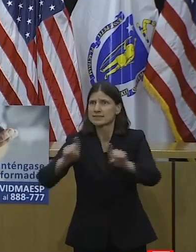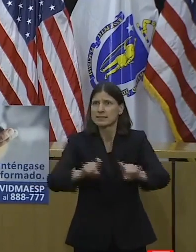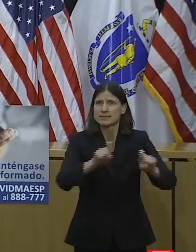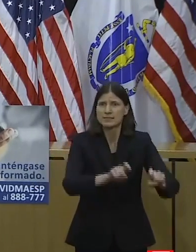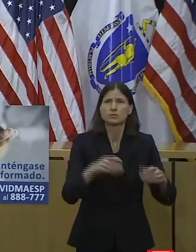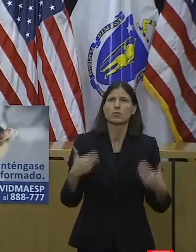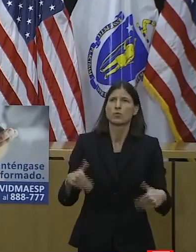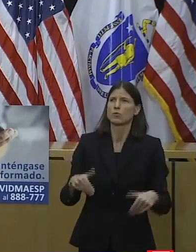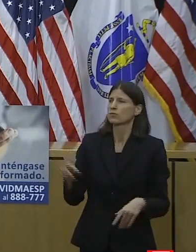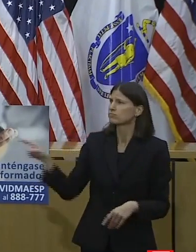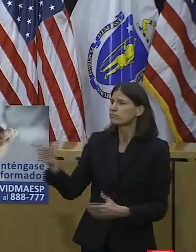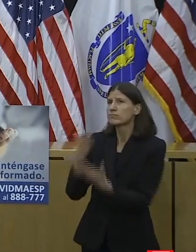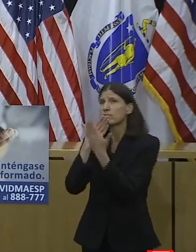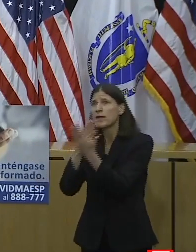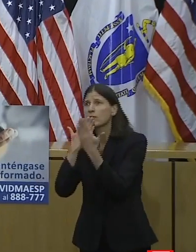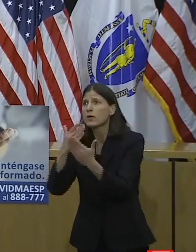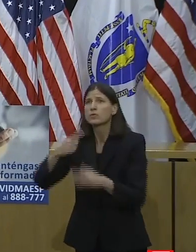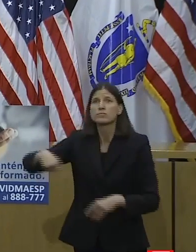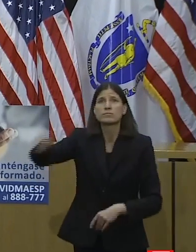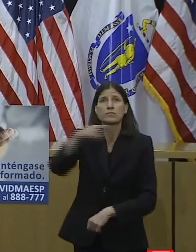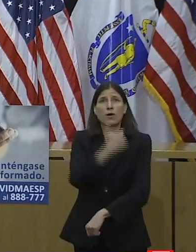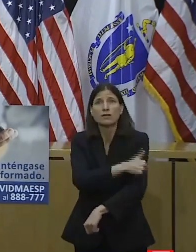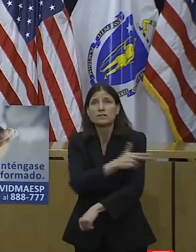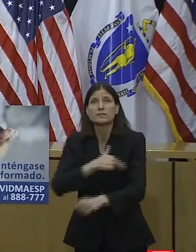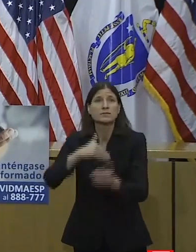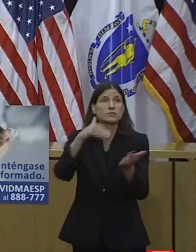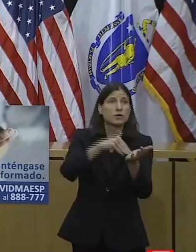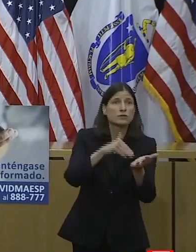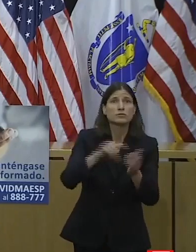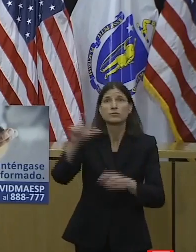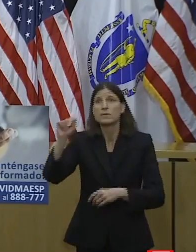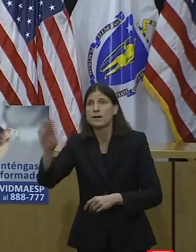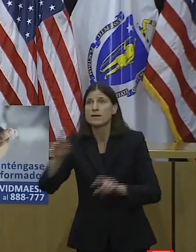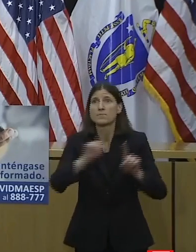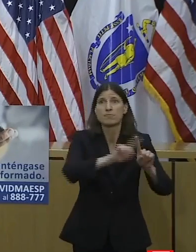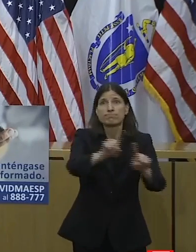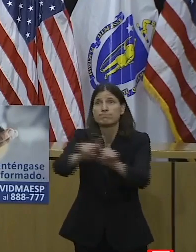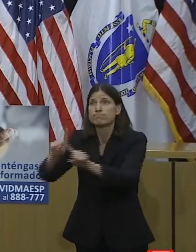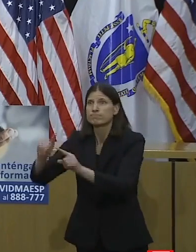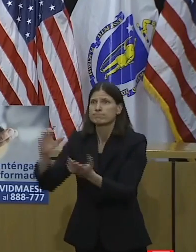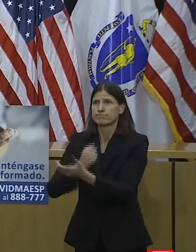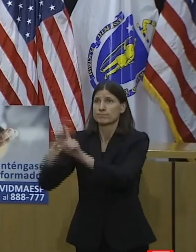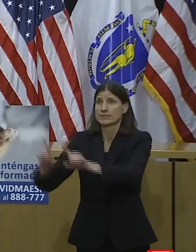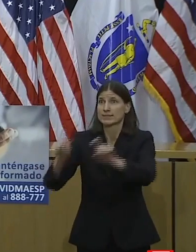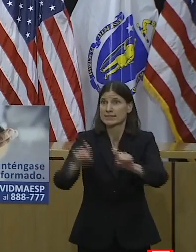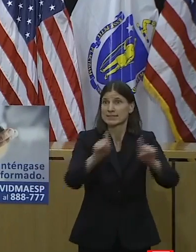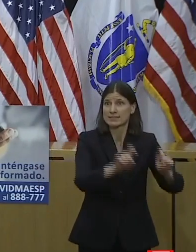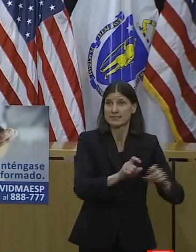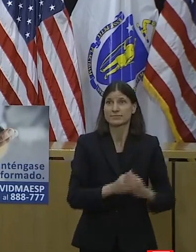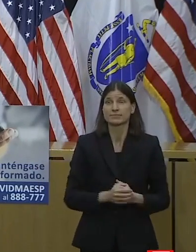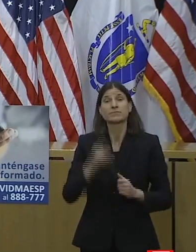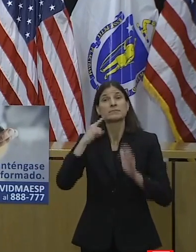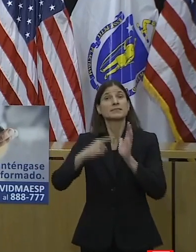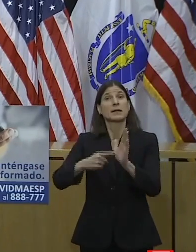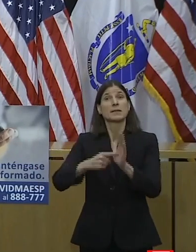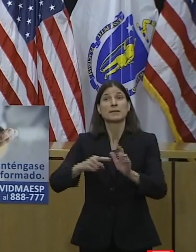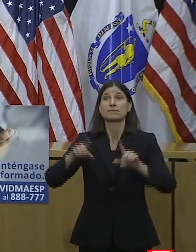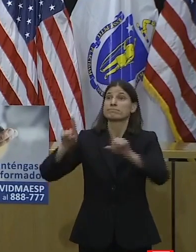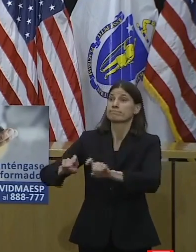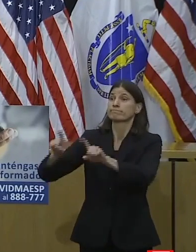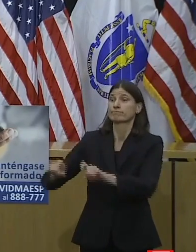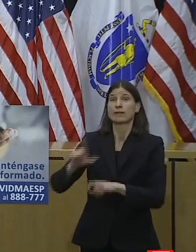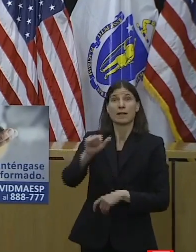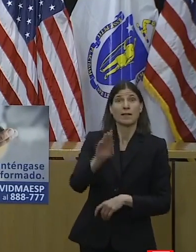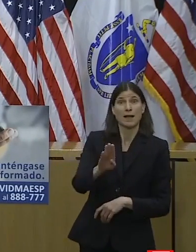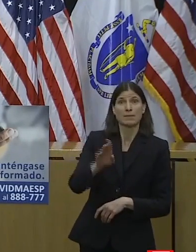Massachusetts' progress on this front. That includes partners like Quest Diagnostics, the Broad Institute, and many other public and private